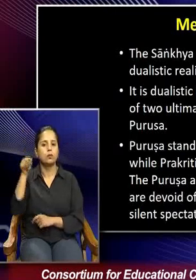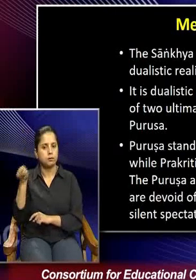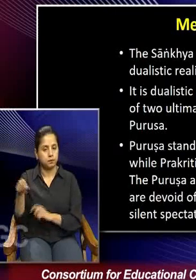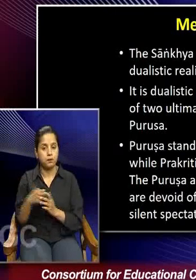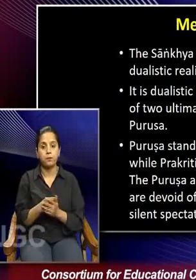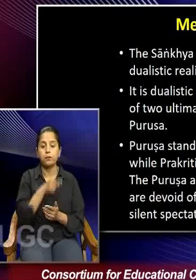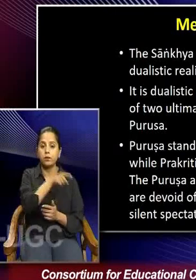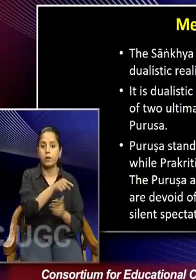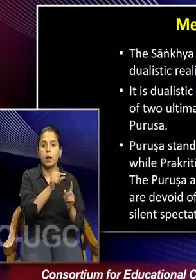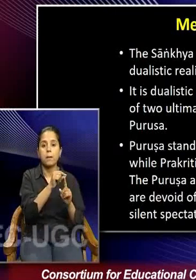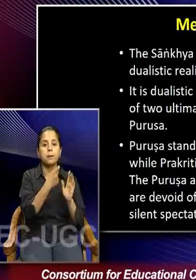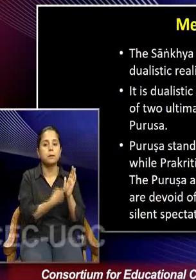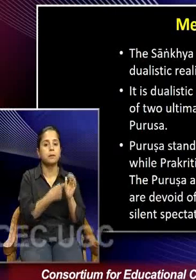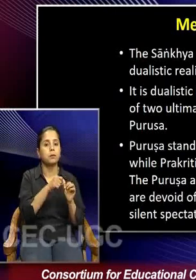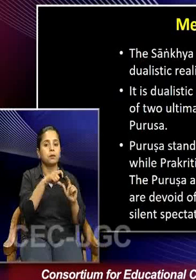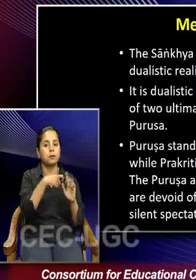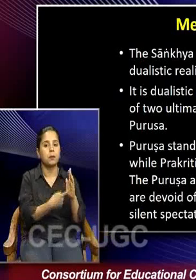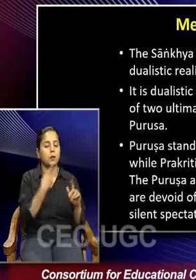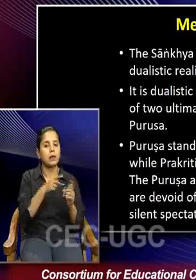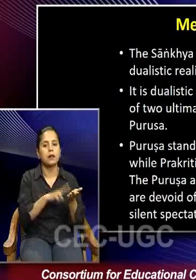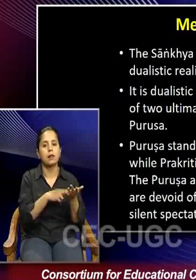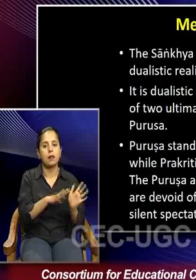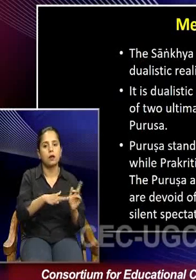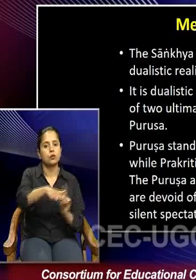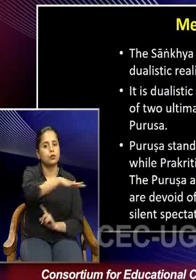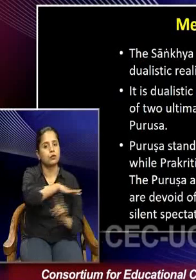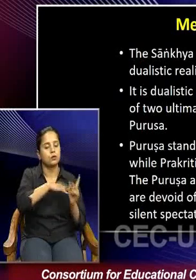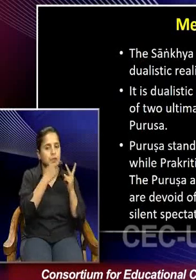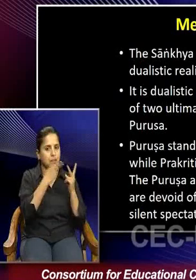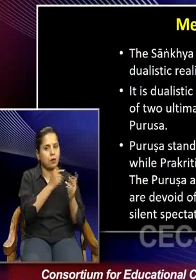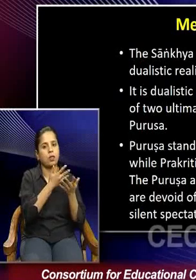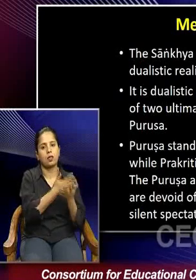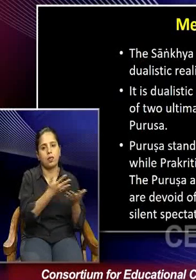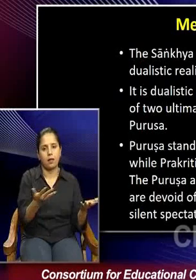while Prakriti stands for nature or matter.